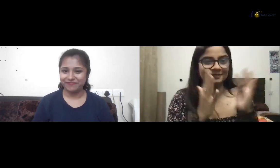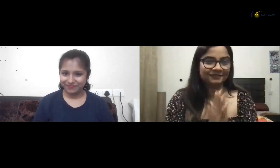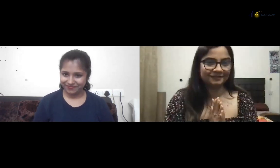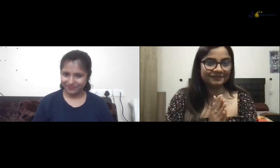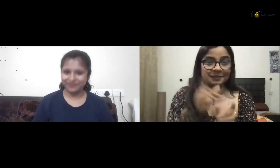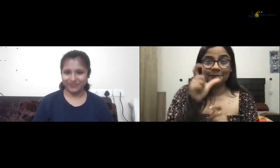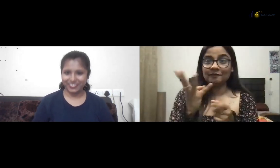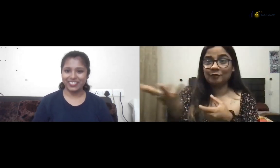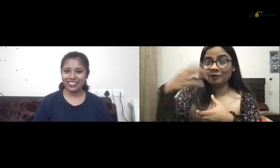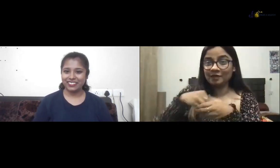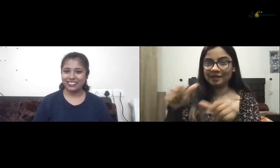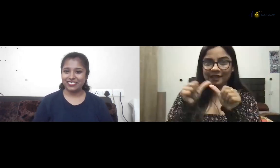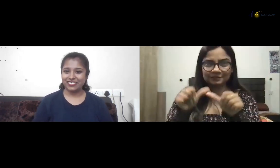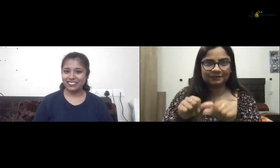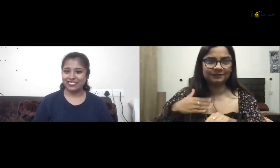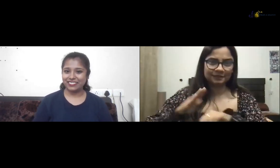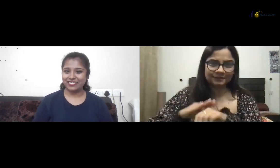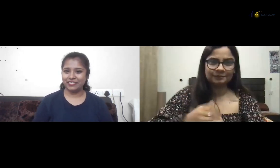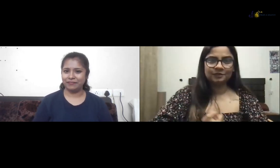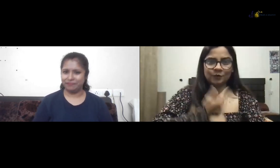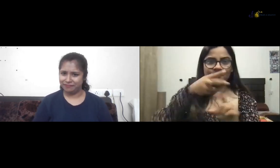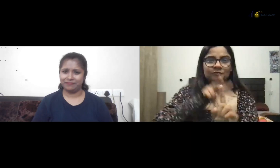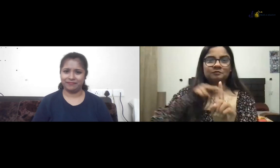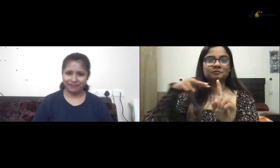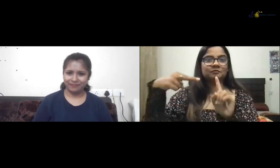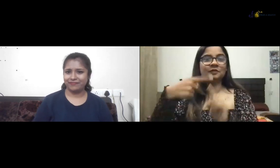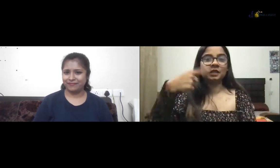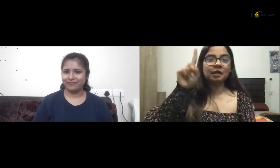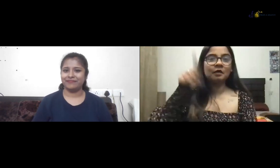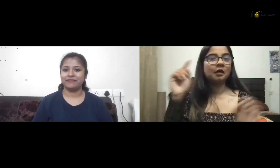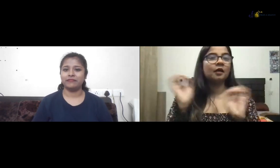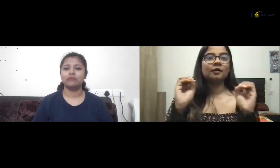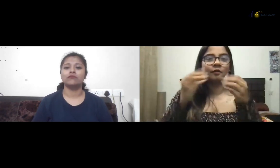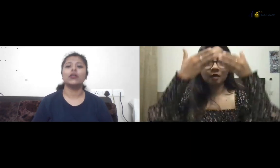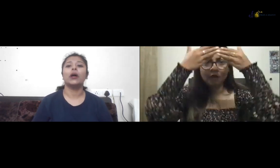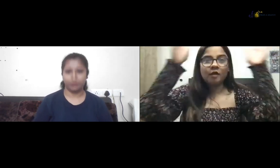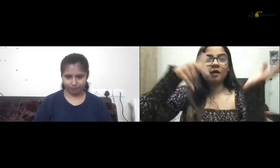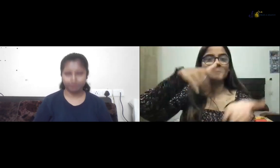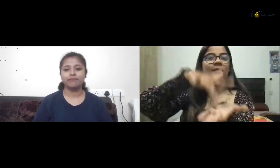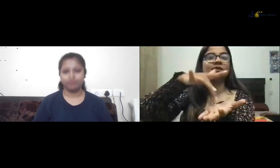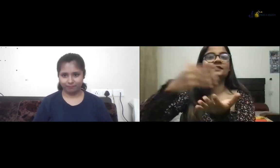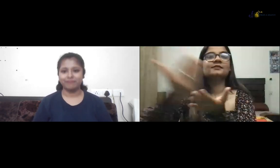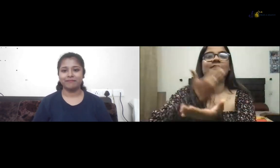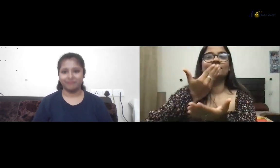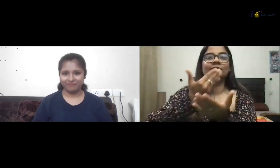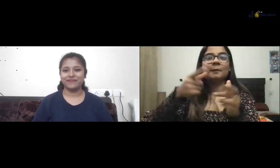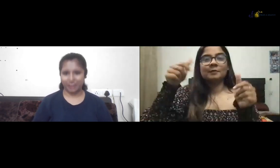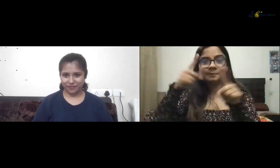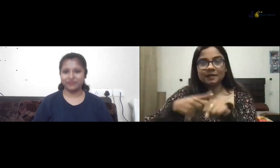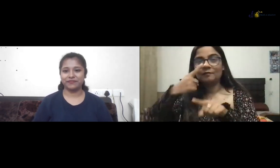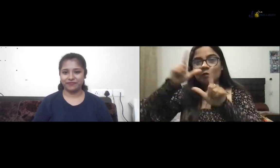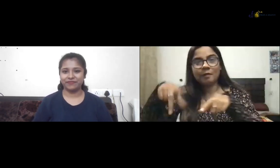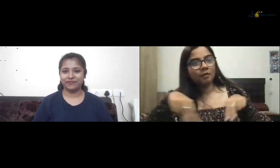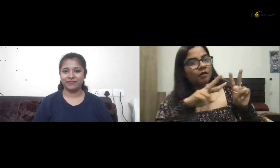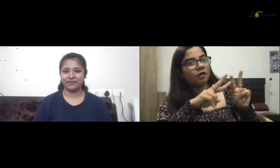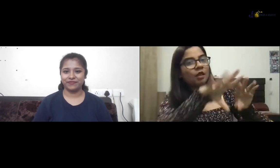team, thanks a lot for helping us. We had the viewpoints of everyone. It's not